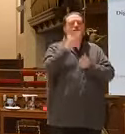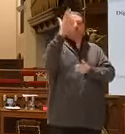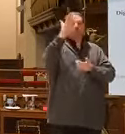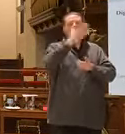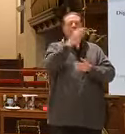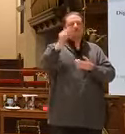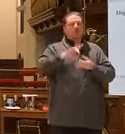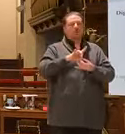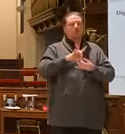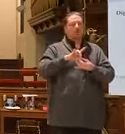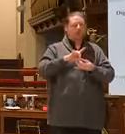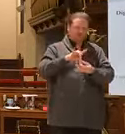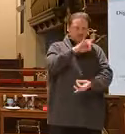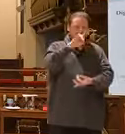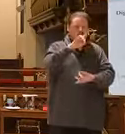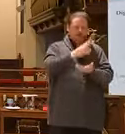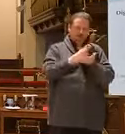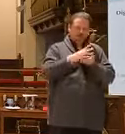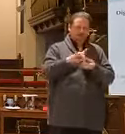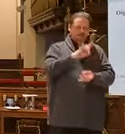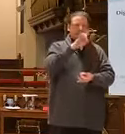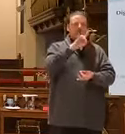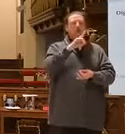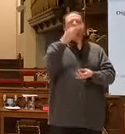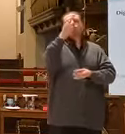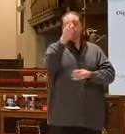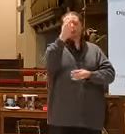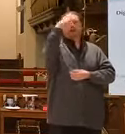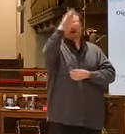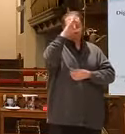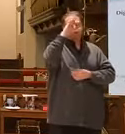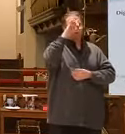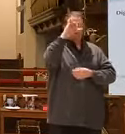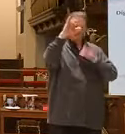and the Holy Spirit, one God, forever and ever.